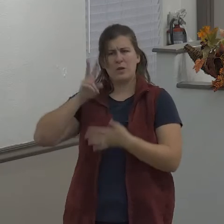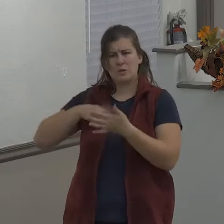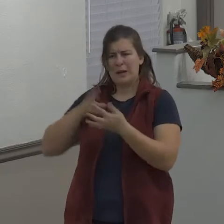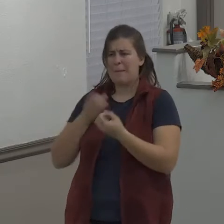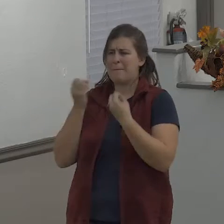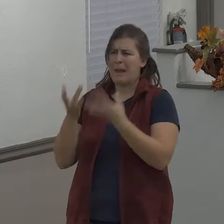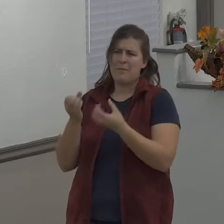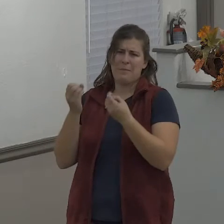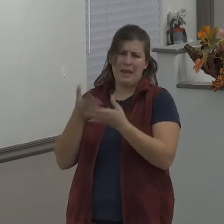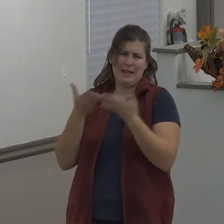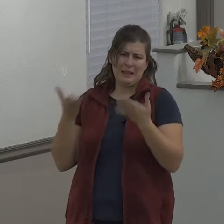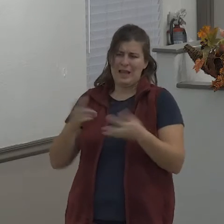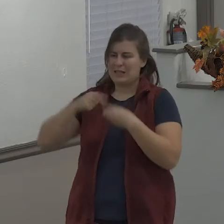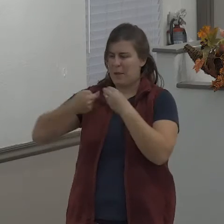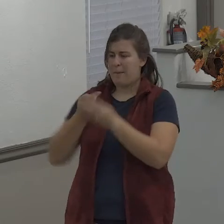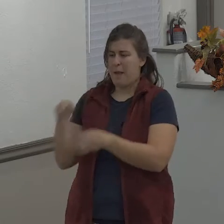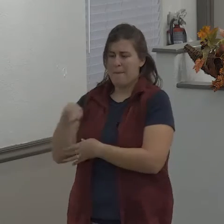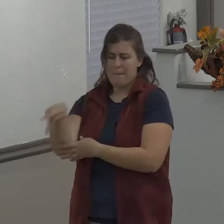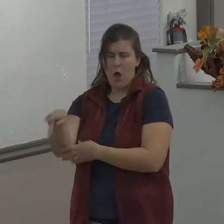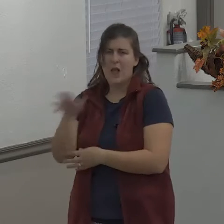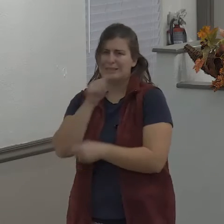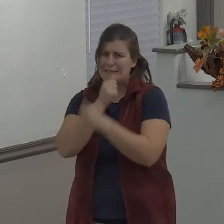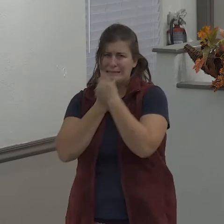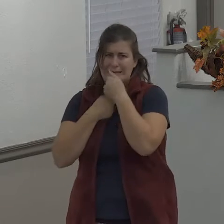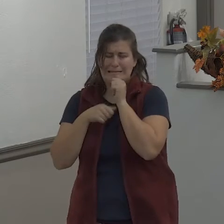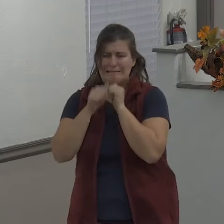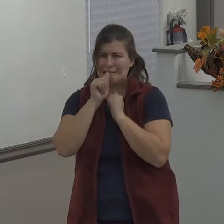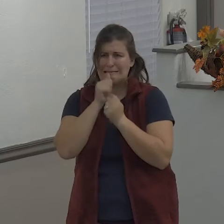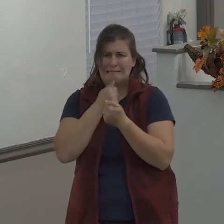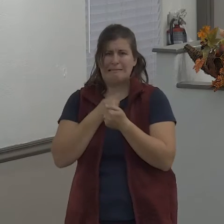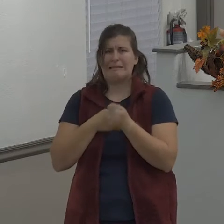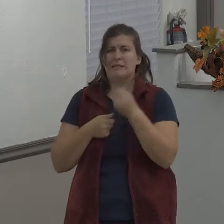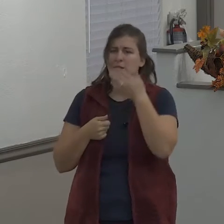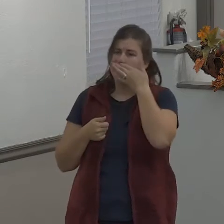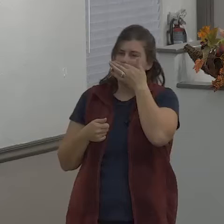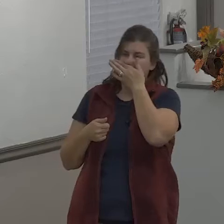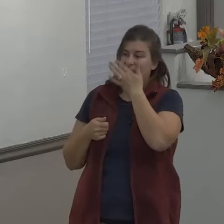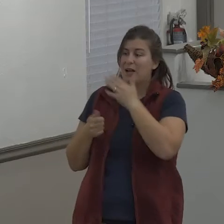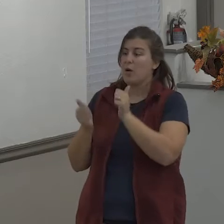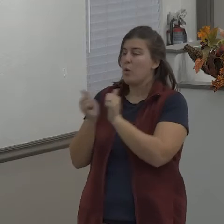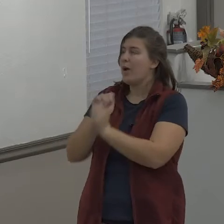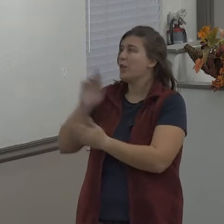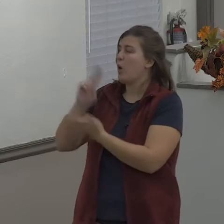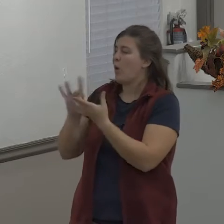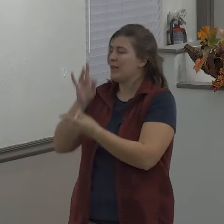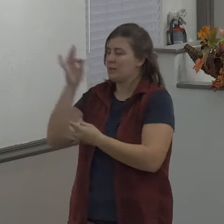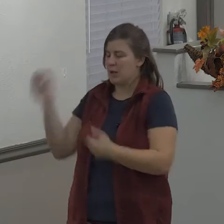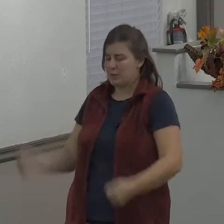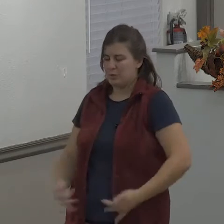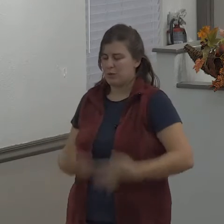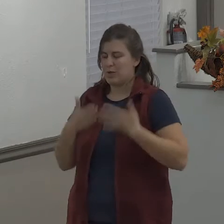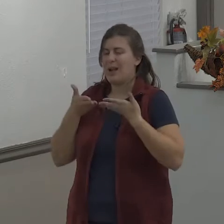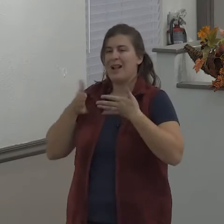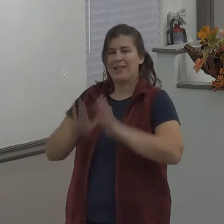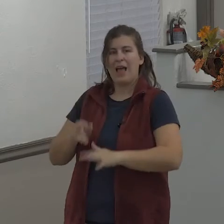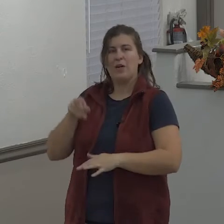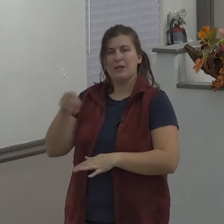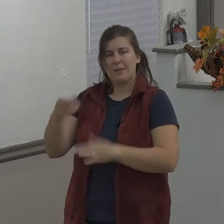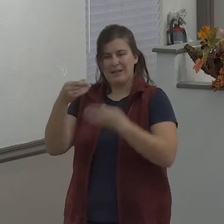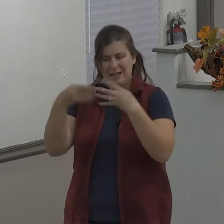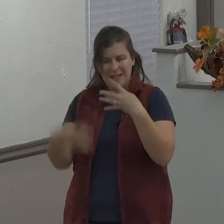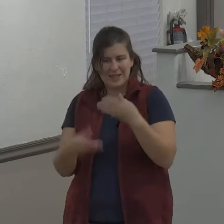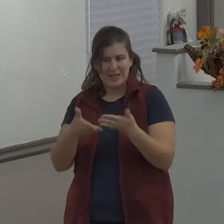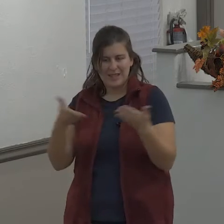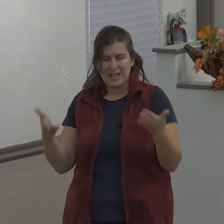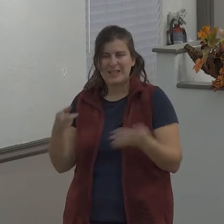and we read a menu of things in the Bible that Paul, under the inspiration of the Holy Spirit, allowed him to